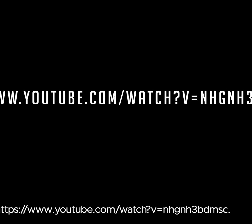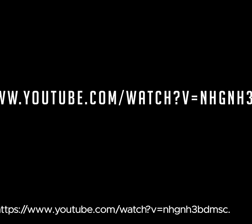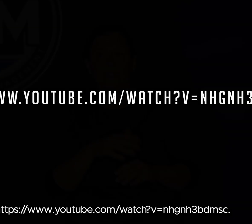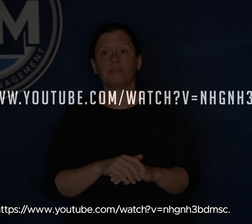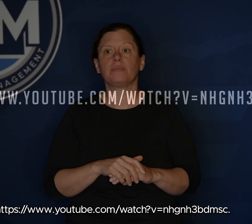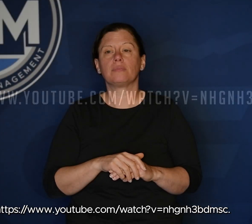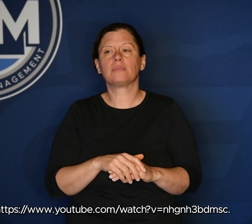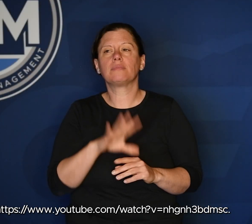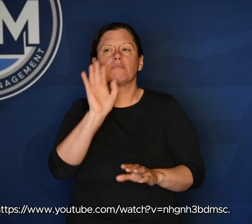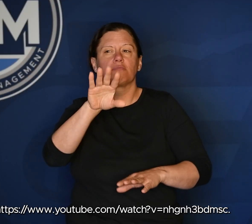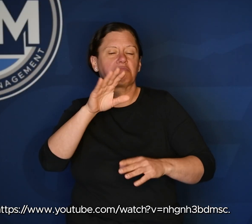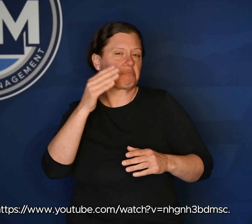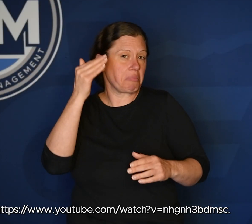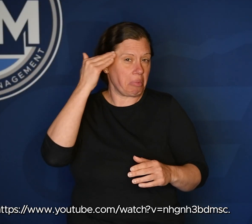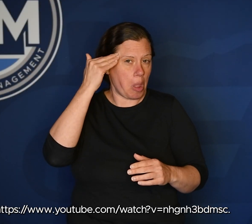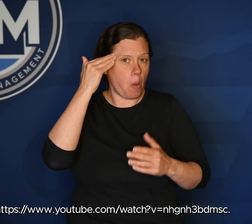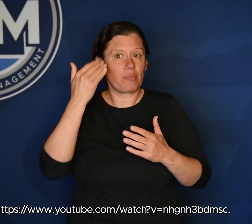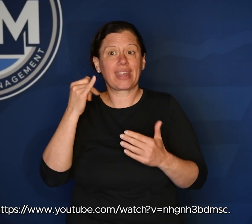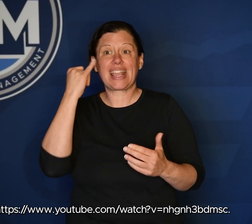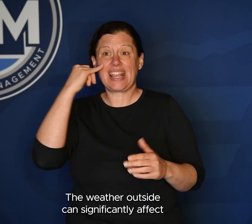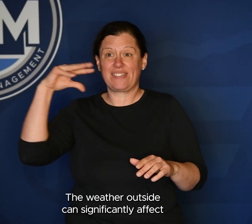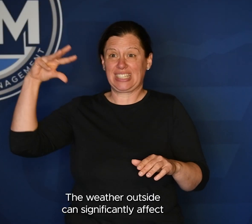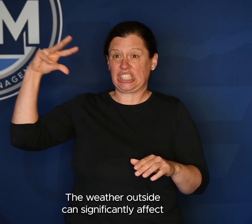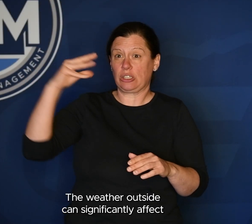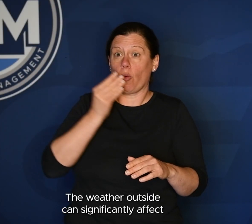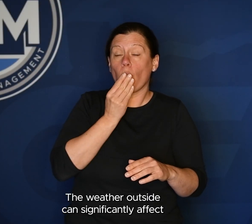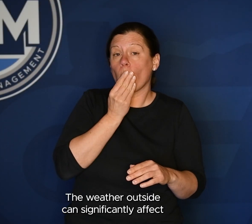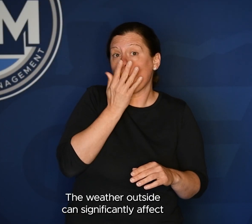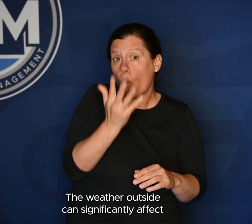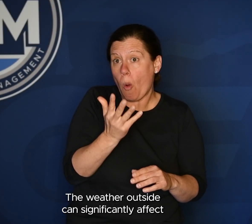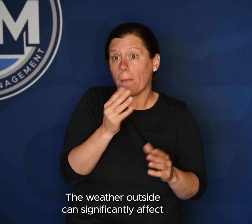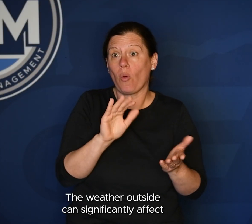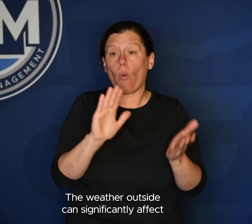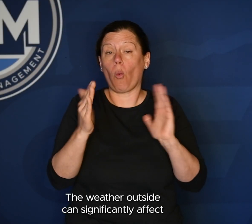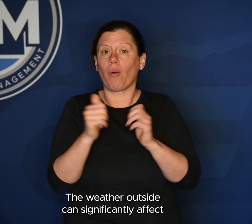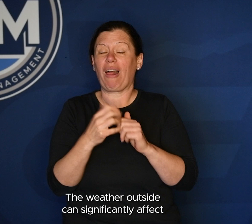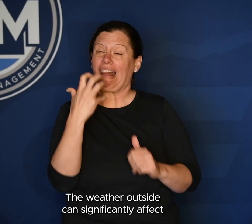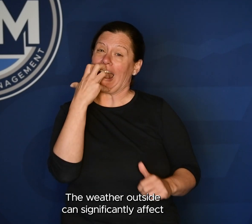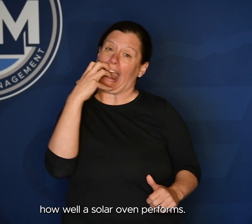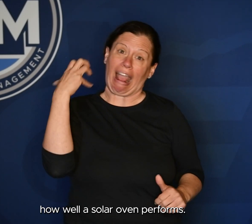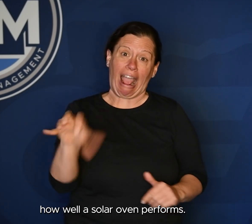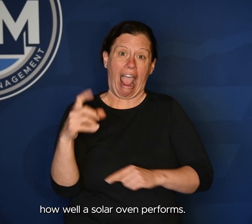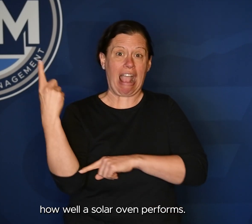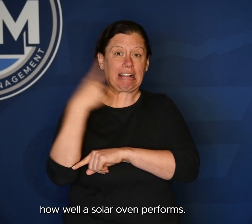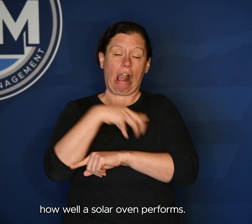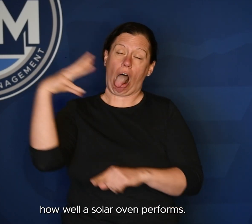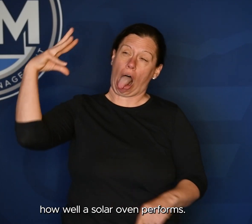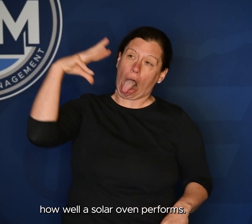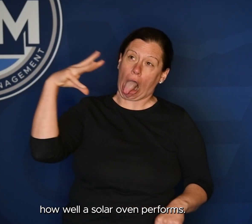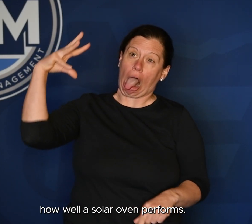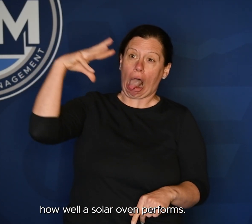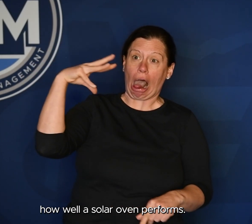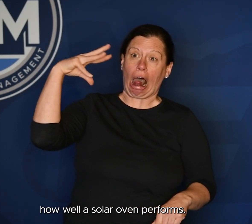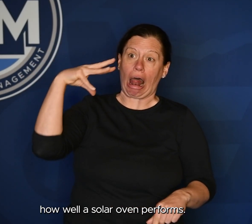www.youtube.com/watch. Tips. The weather outside can significantly affect how well a solar oven